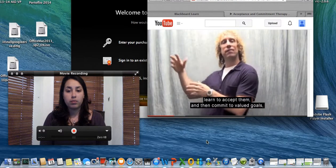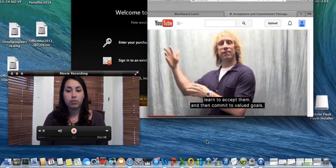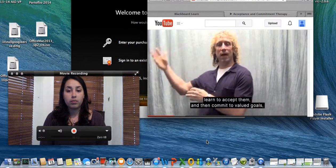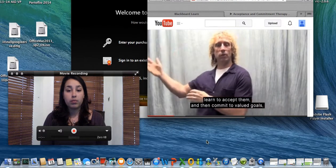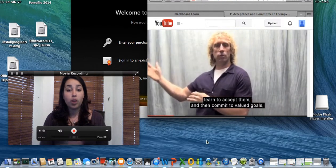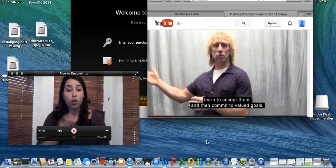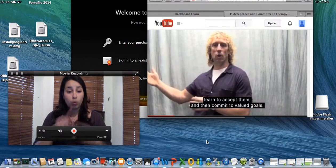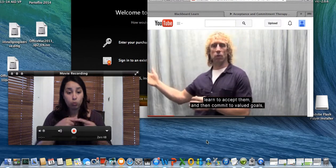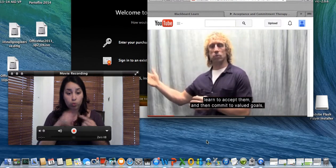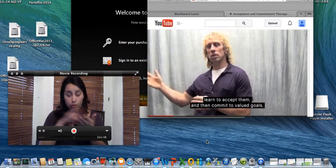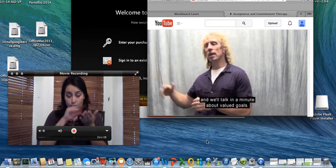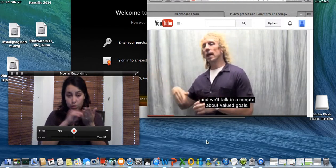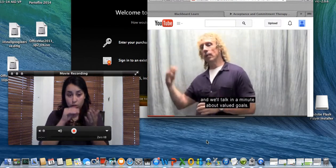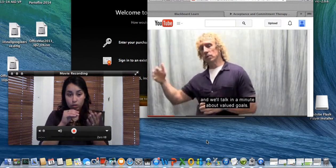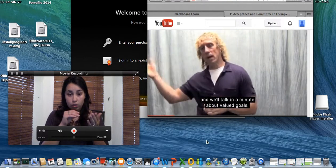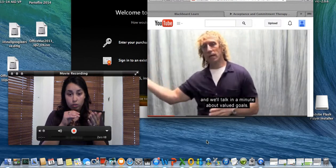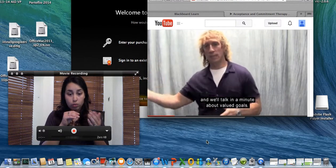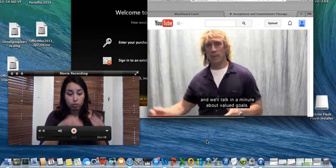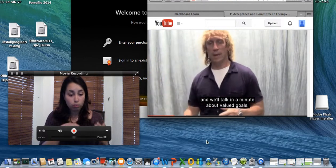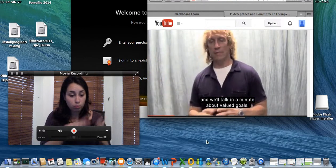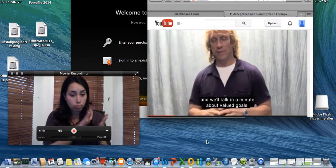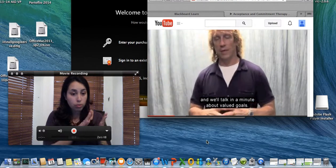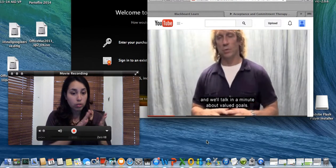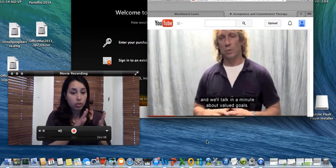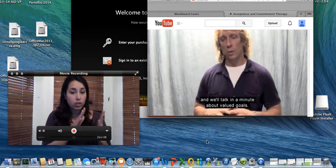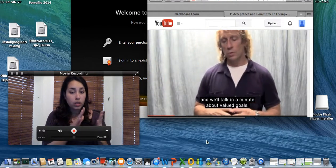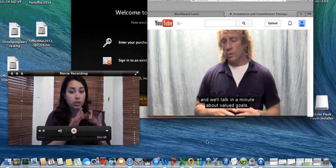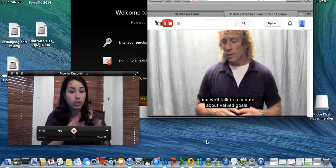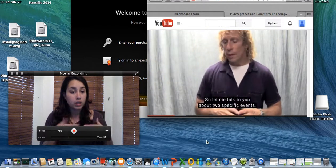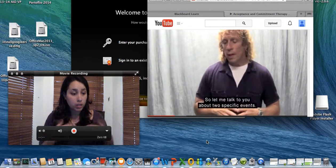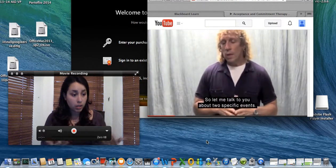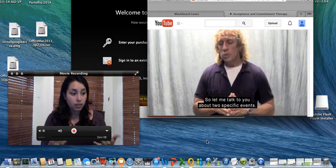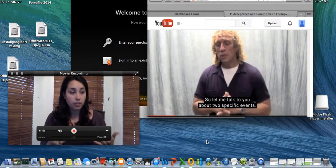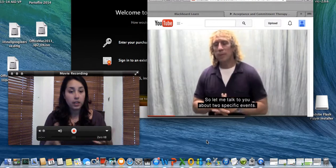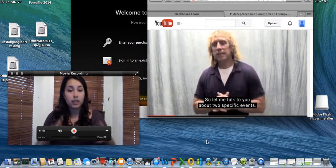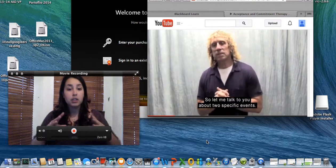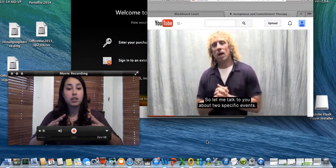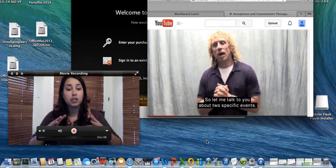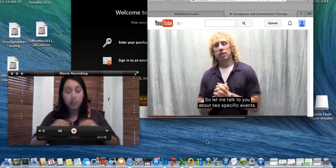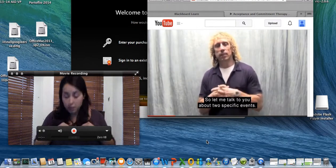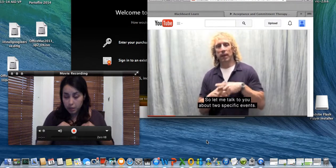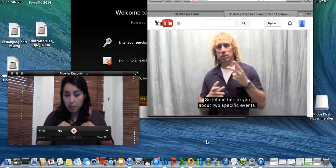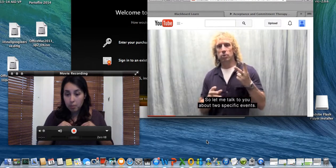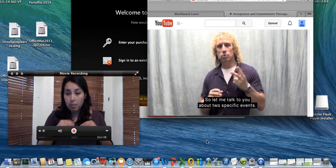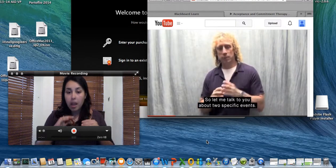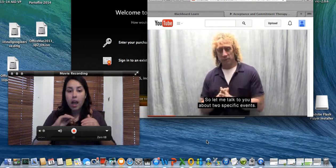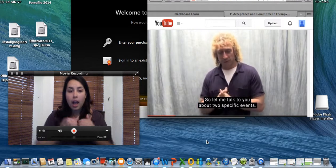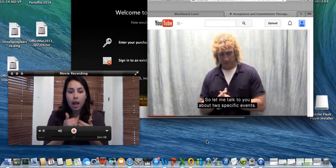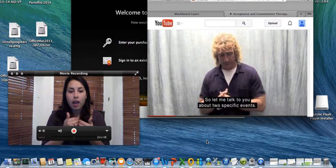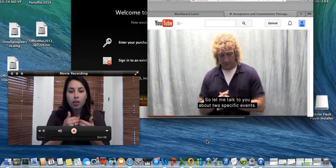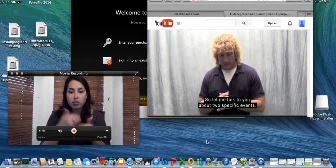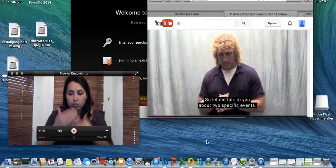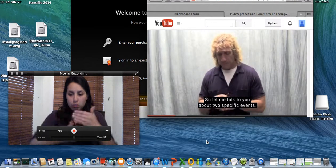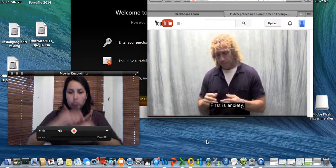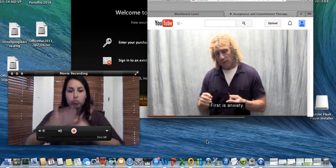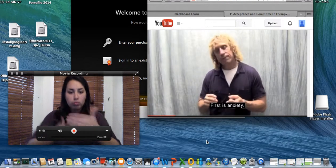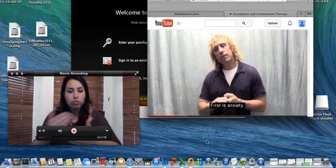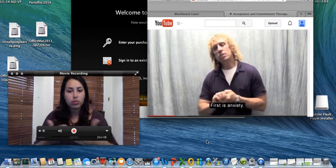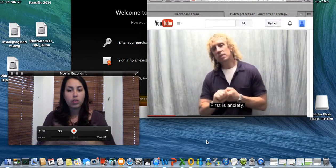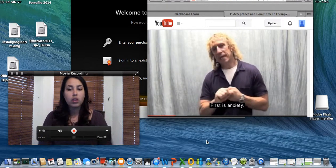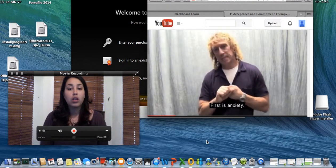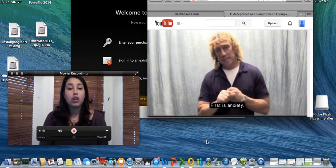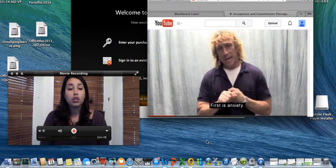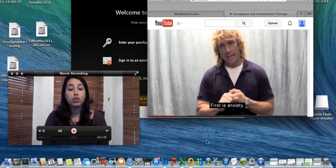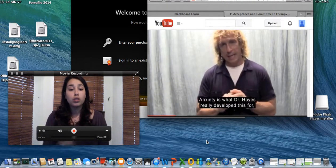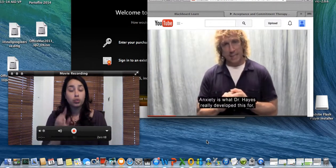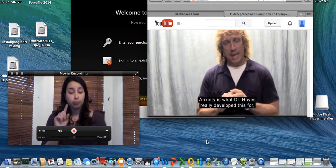commit to valued goals. And we'll talk in a minute about valued goals. So let me talk to you about two specific events. First